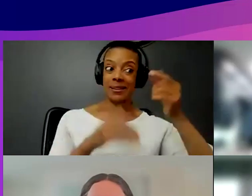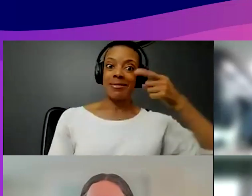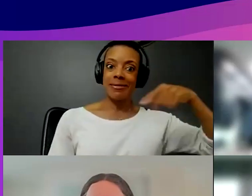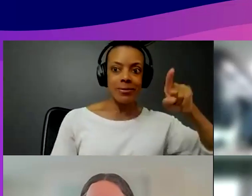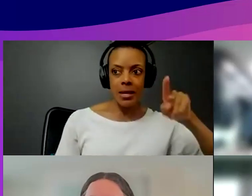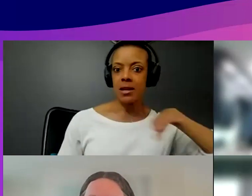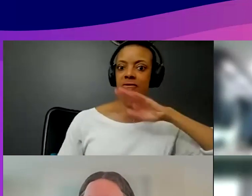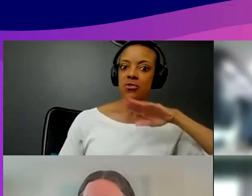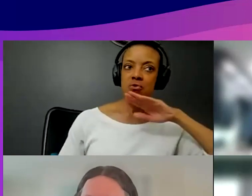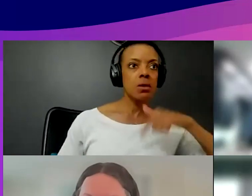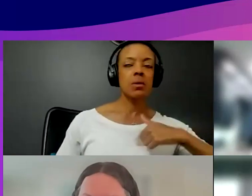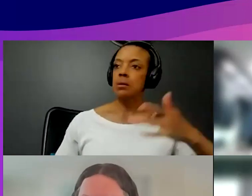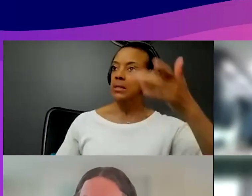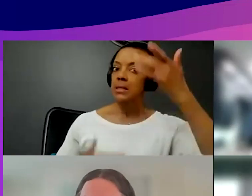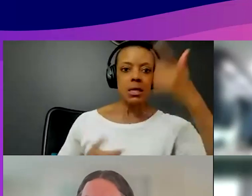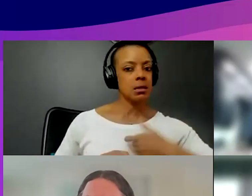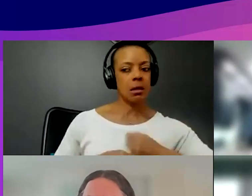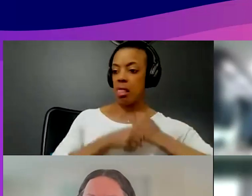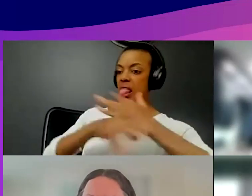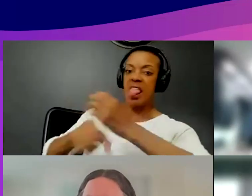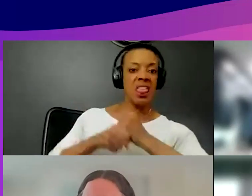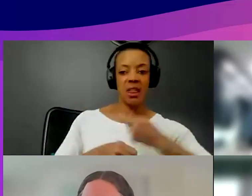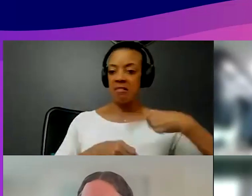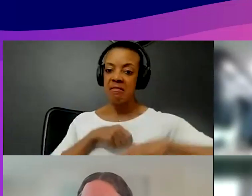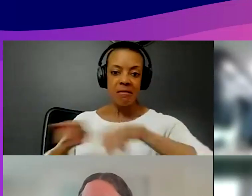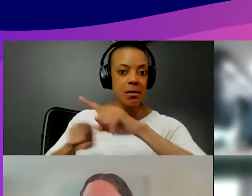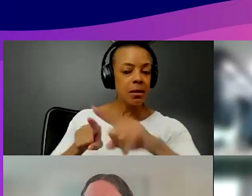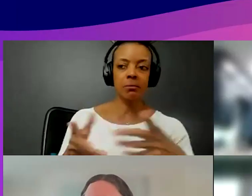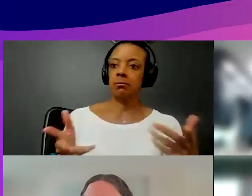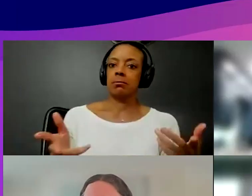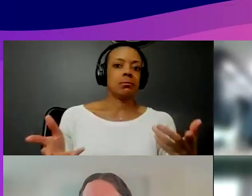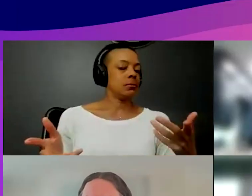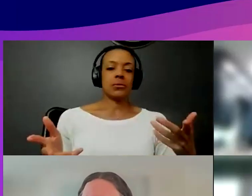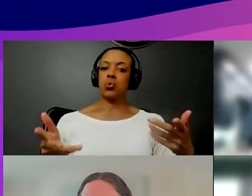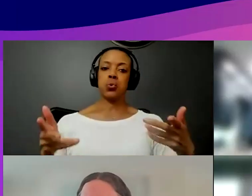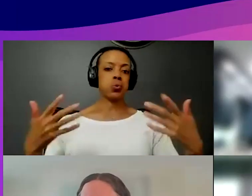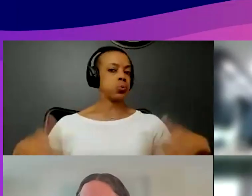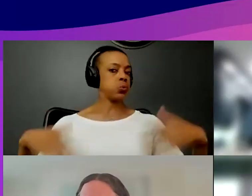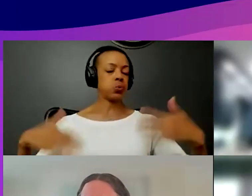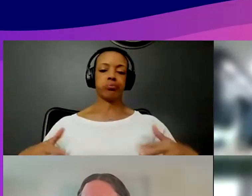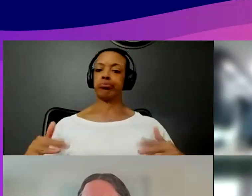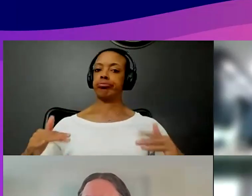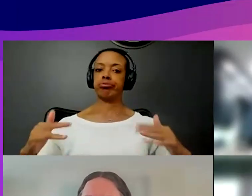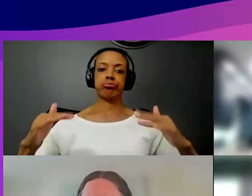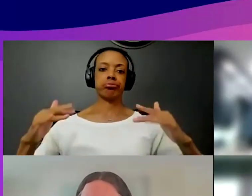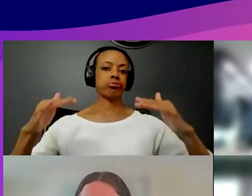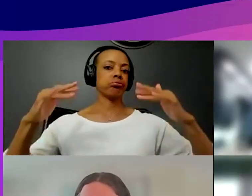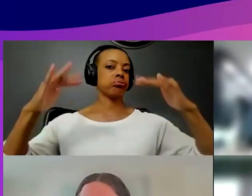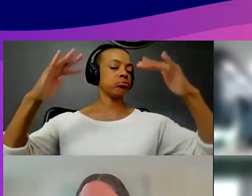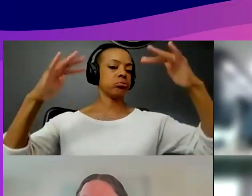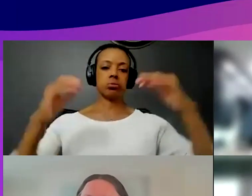and they're being not nice with you also, then it brings on a real tension within the relationship.